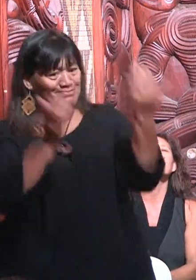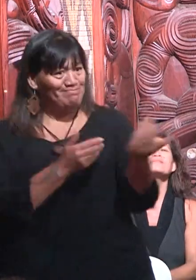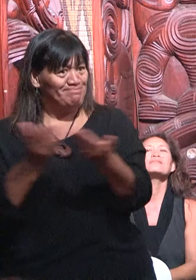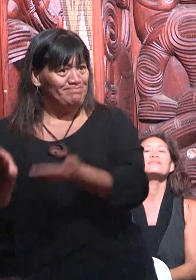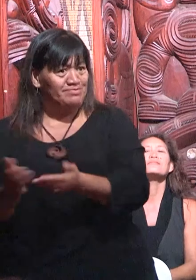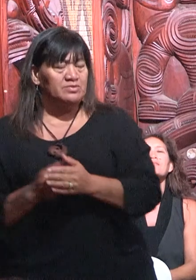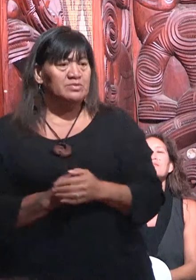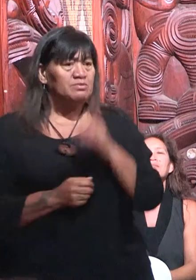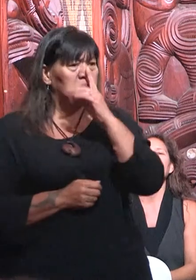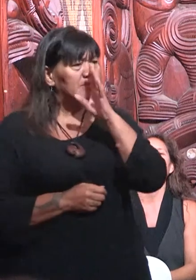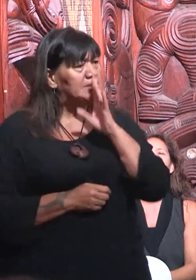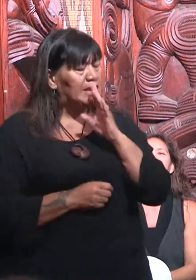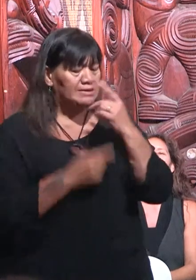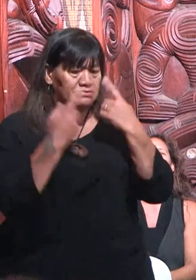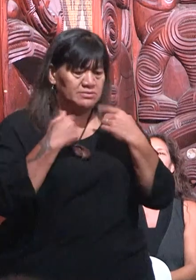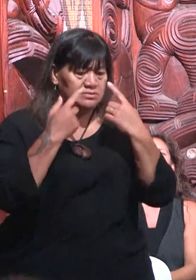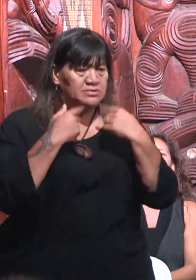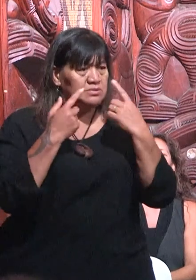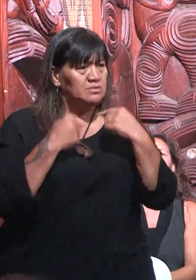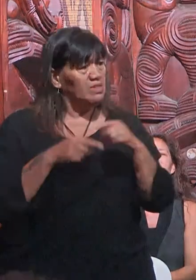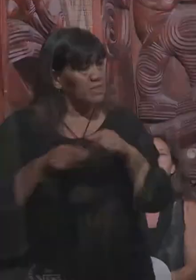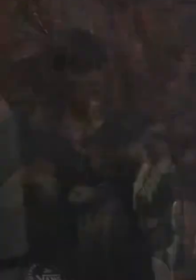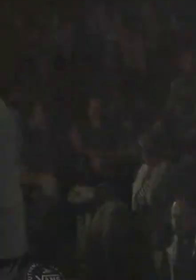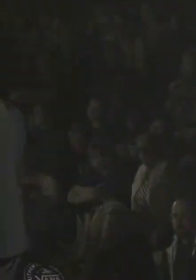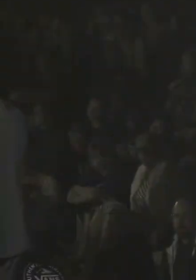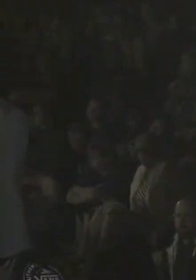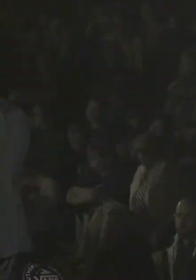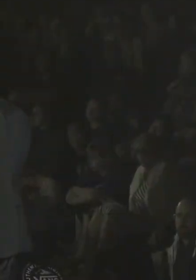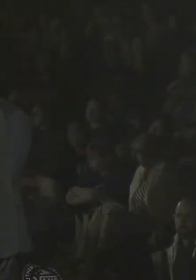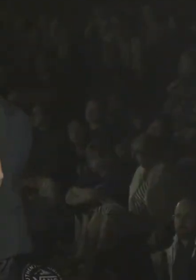Blessed are those who mourn, for they will be comforted.